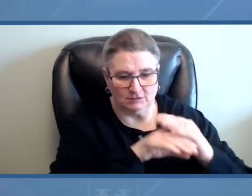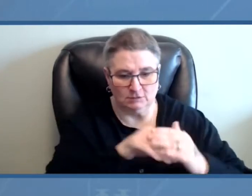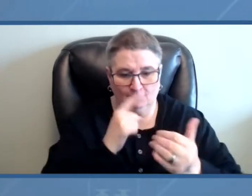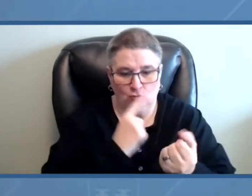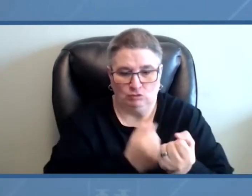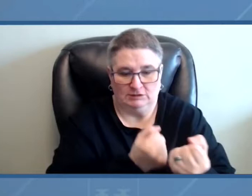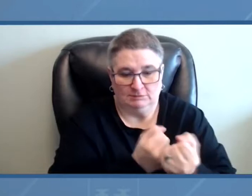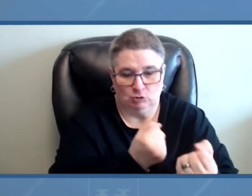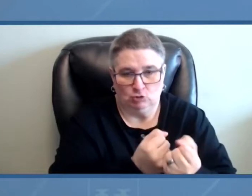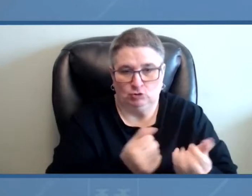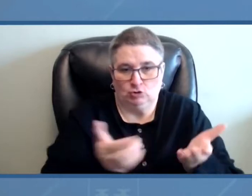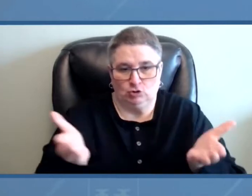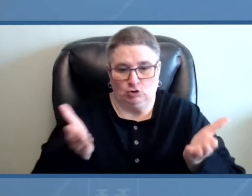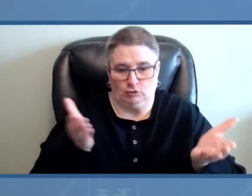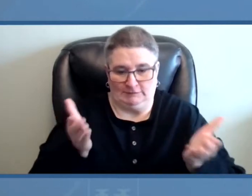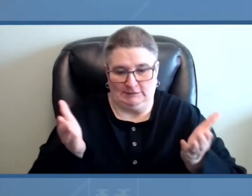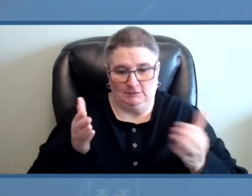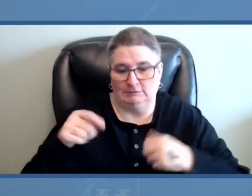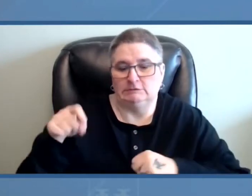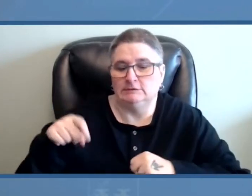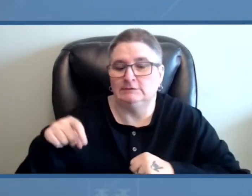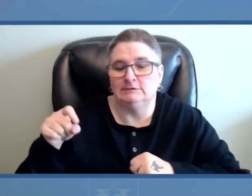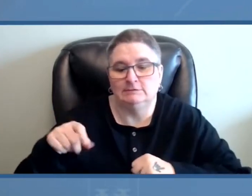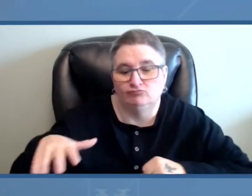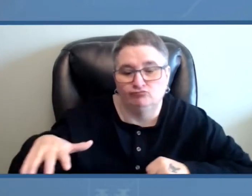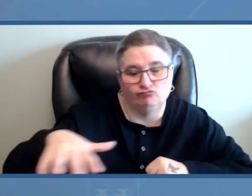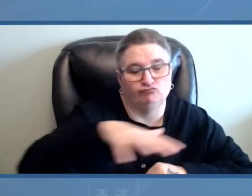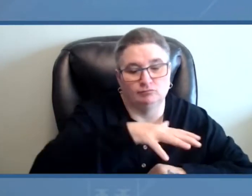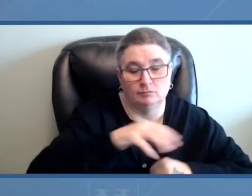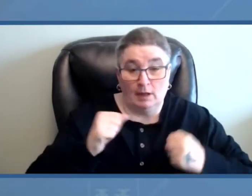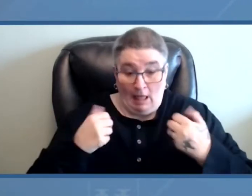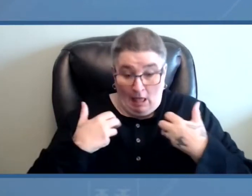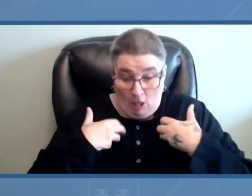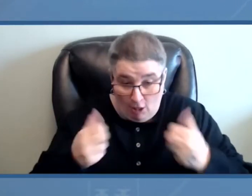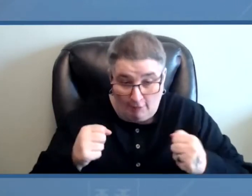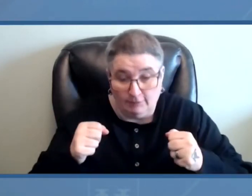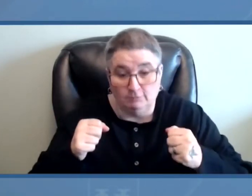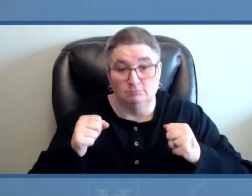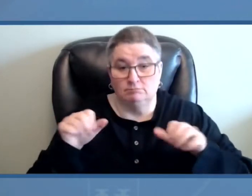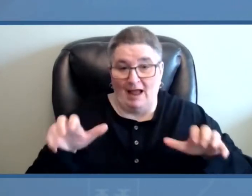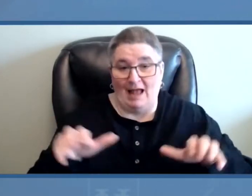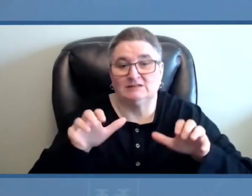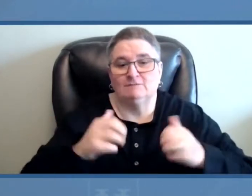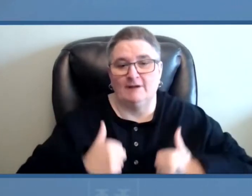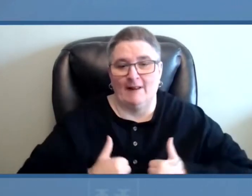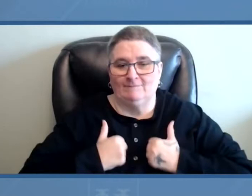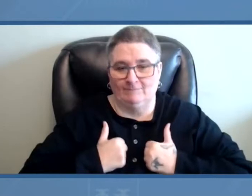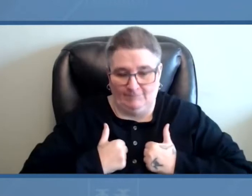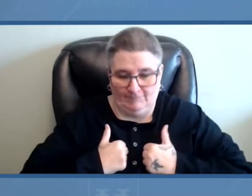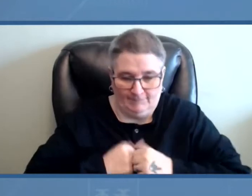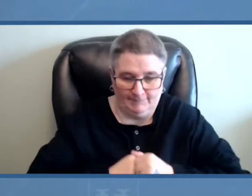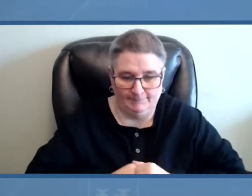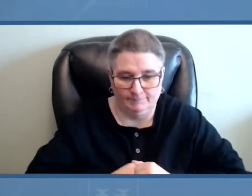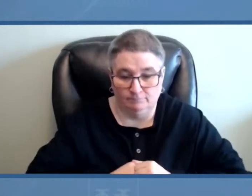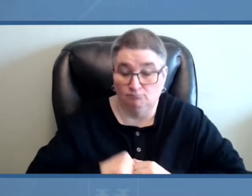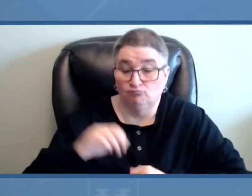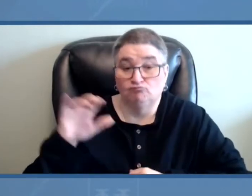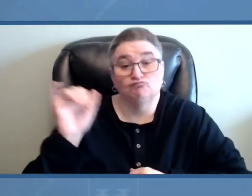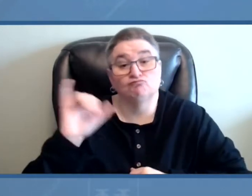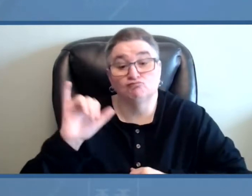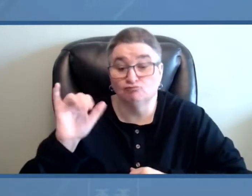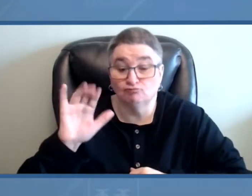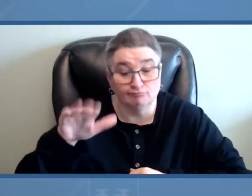the supports and services that you need to lead a healthy and active life, and